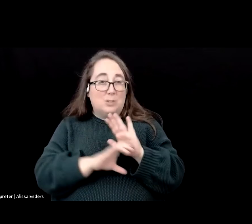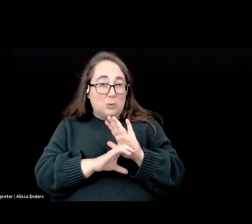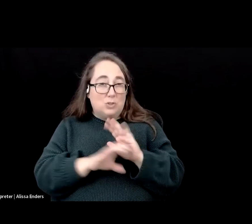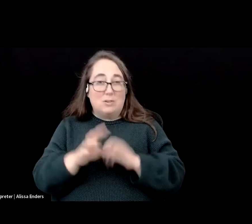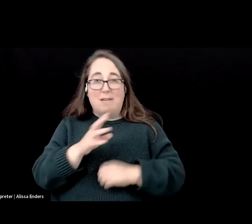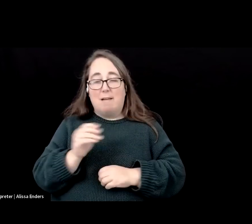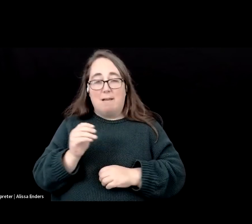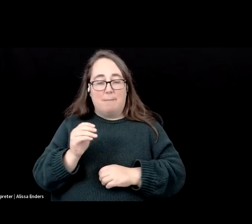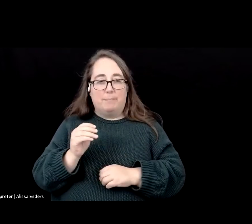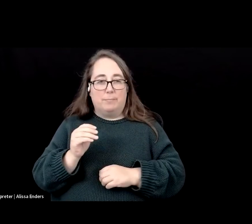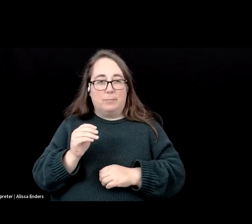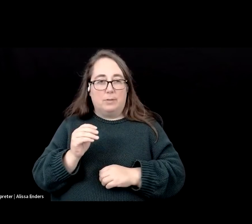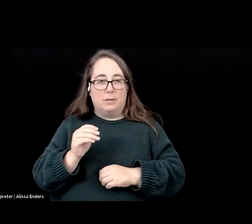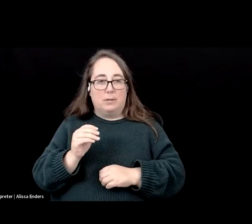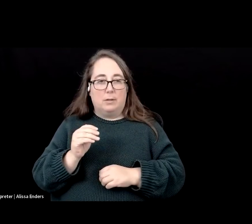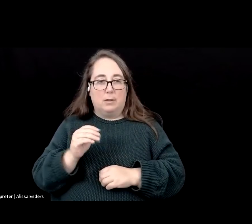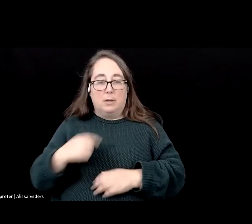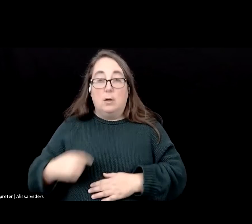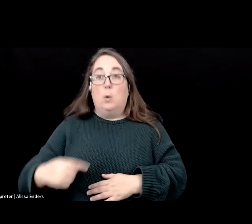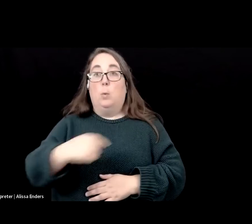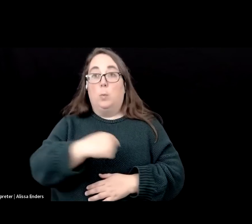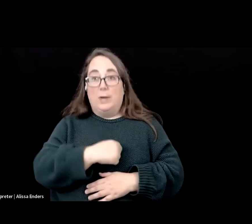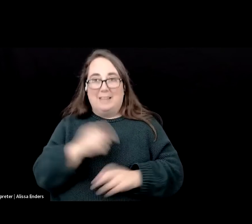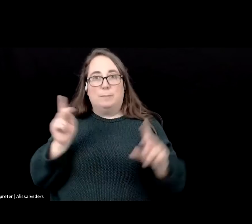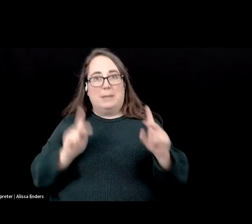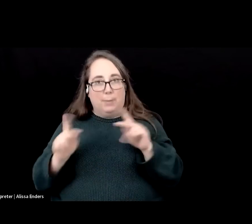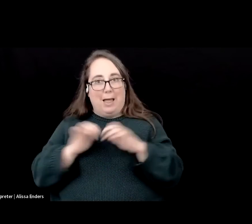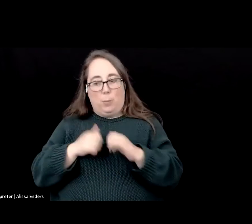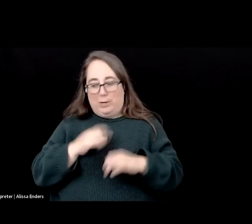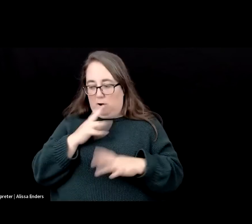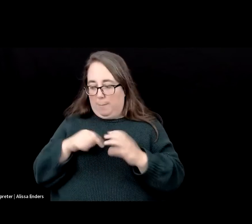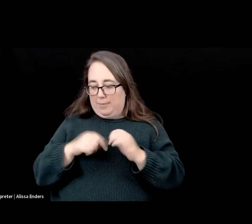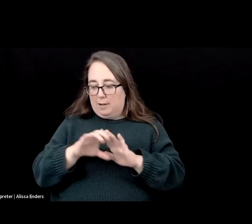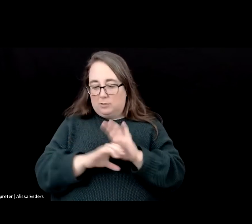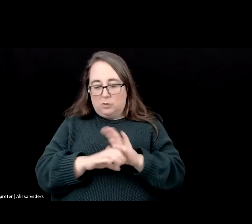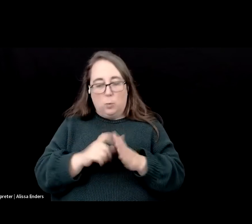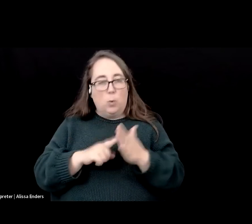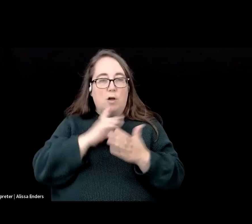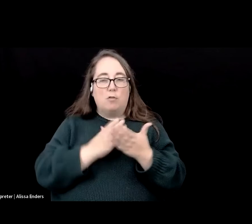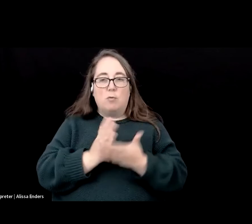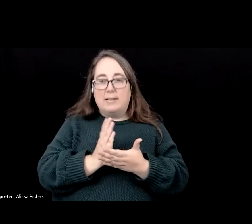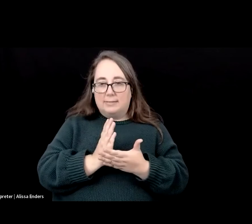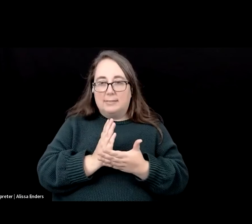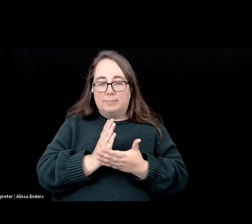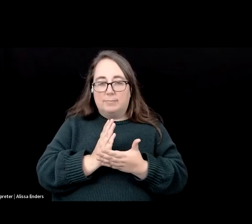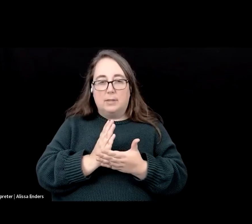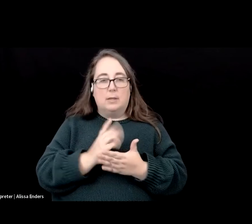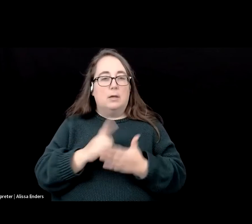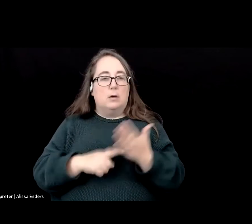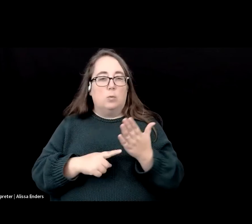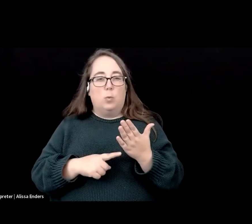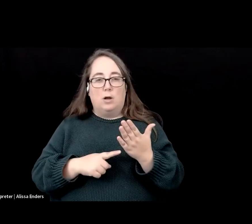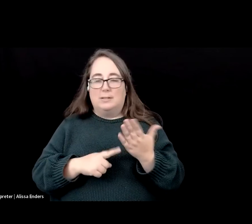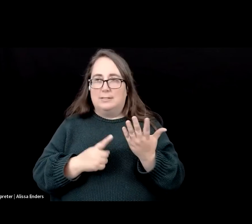it shapes the way both that we as citizens talk about the Constitution. What are the rights encoded in it? What does the right to